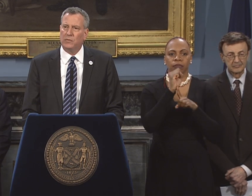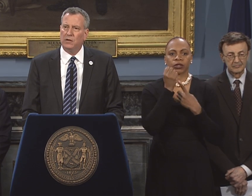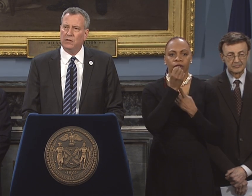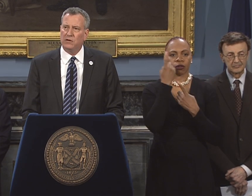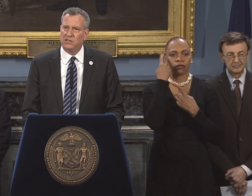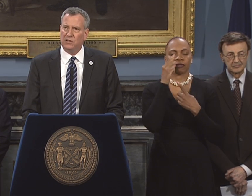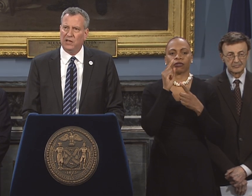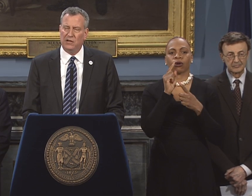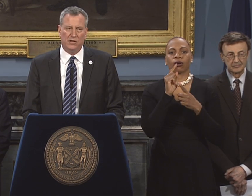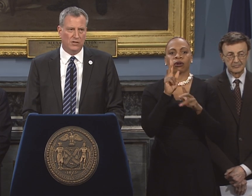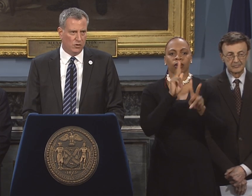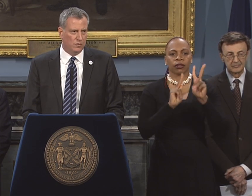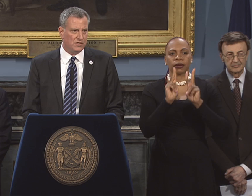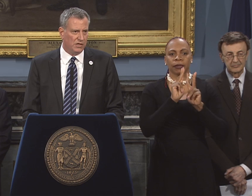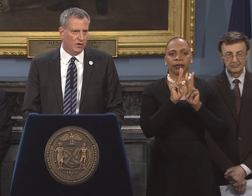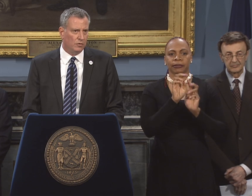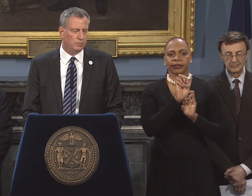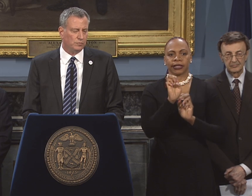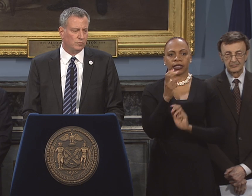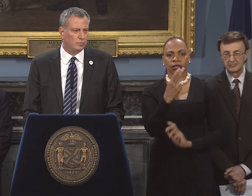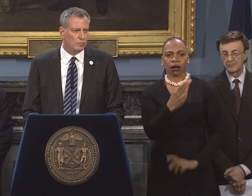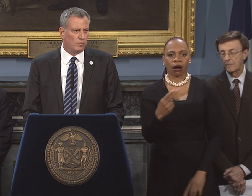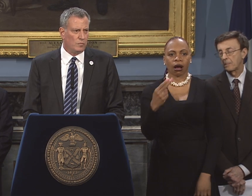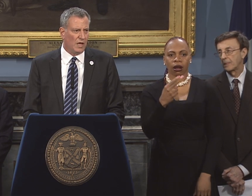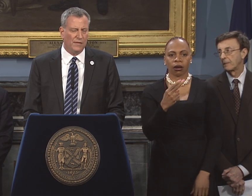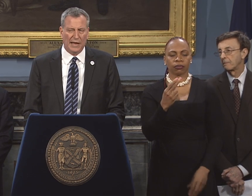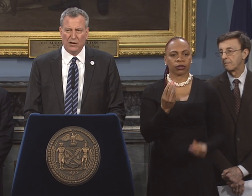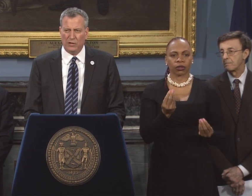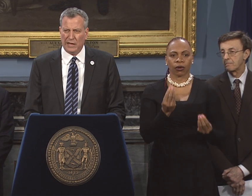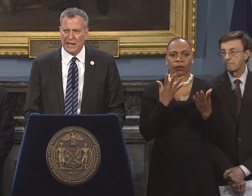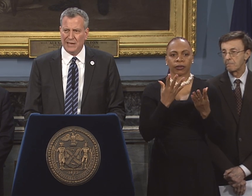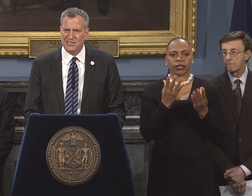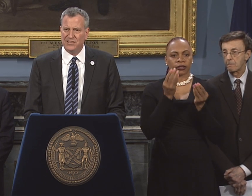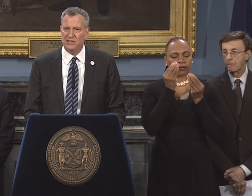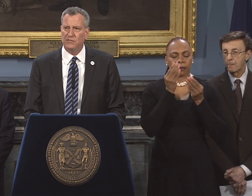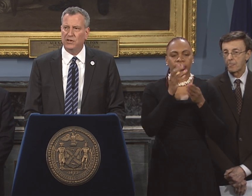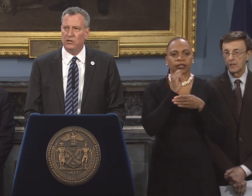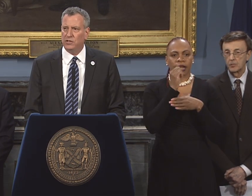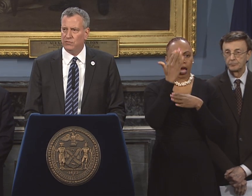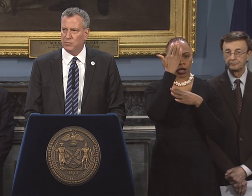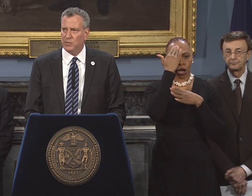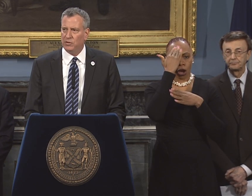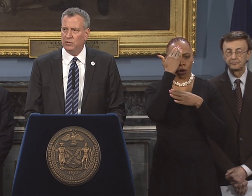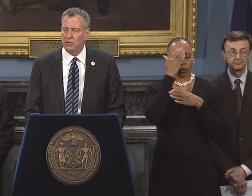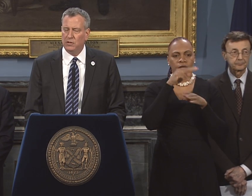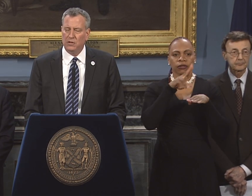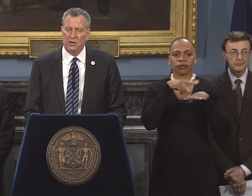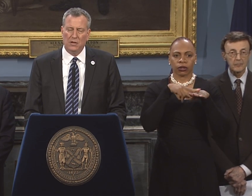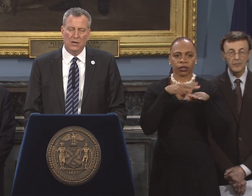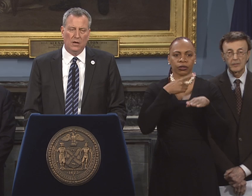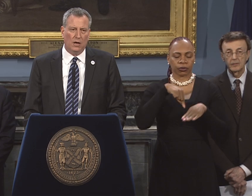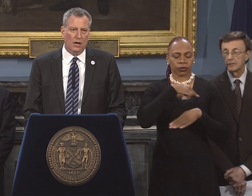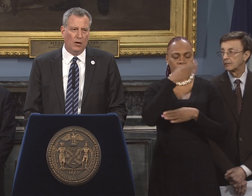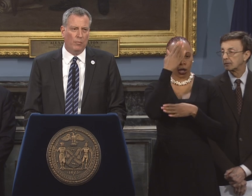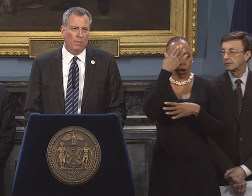Harlem. There's still a lot of unknowns here, and that only adds to the difficulty for people.